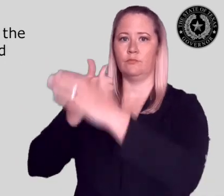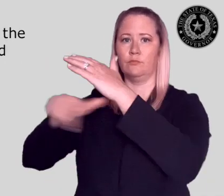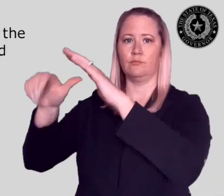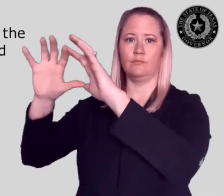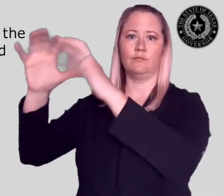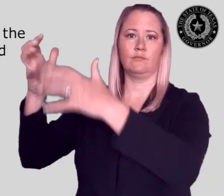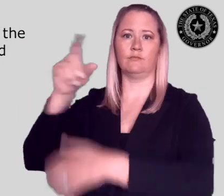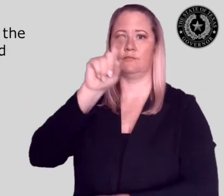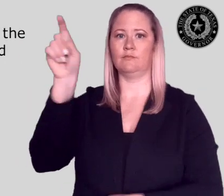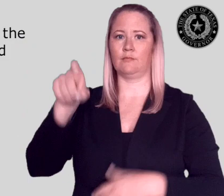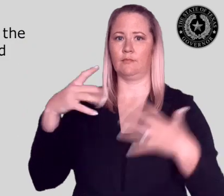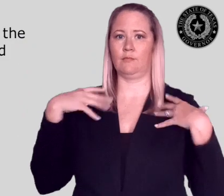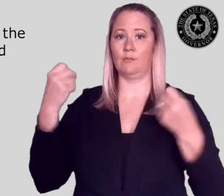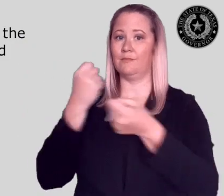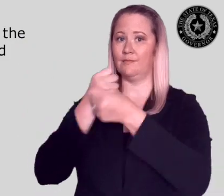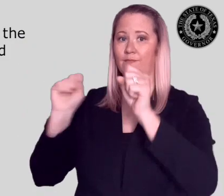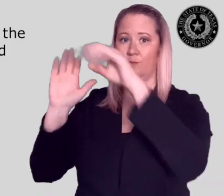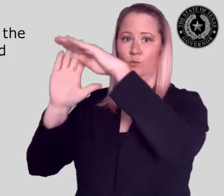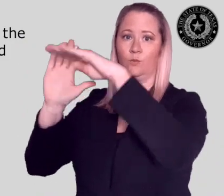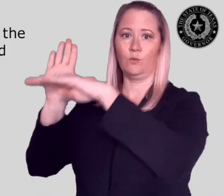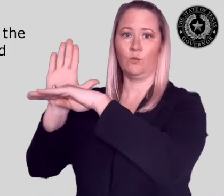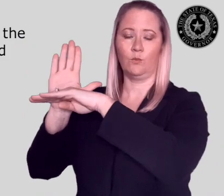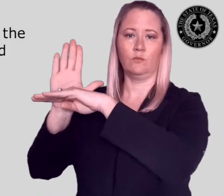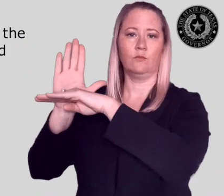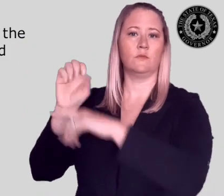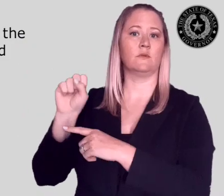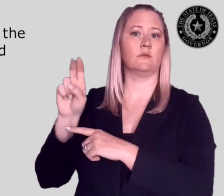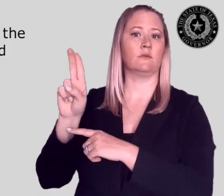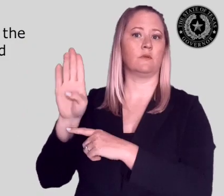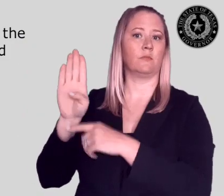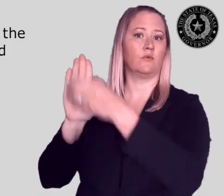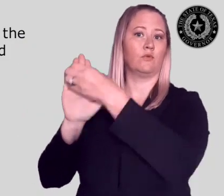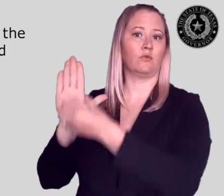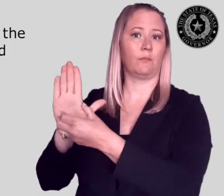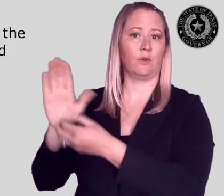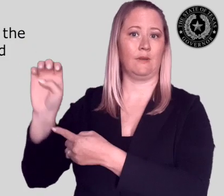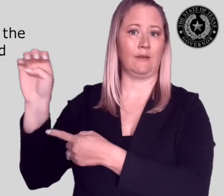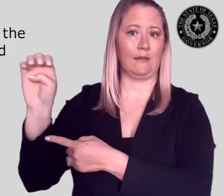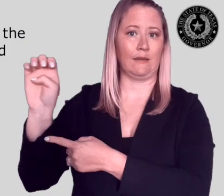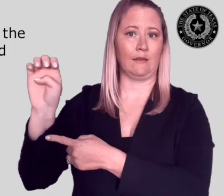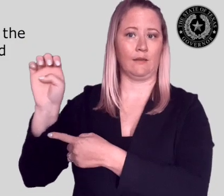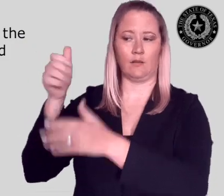Chapter 81, Subchapter E of the Texas Health and Safety Code.